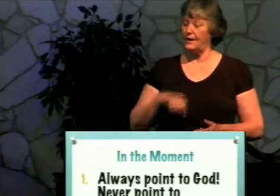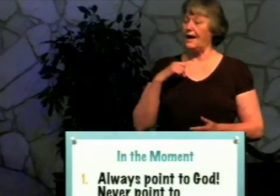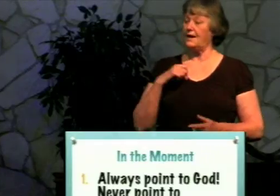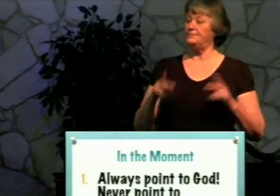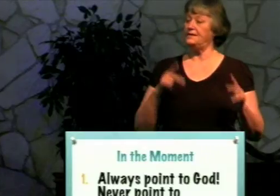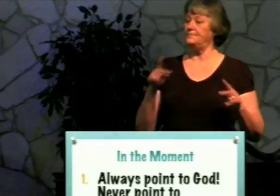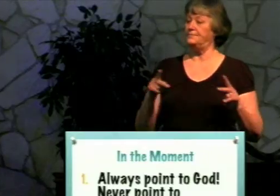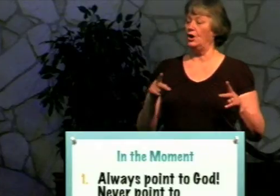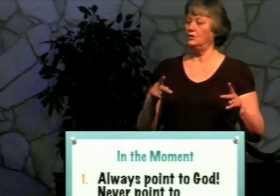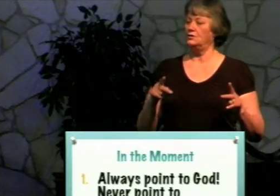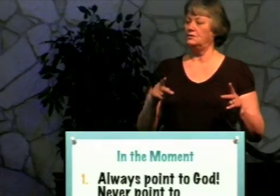Proud people